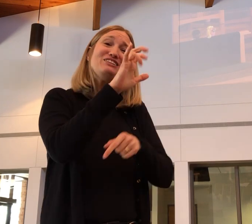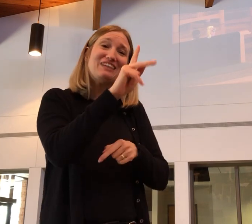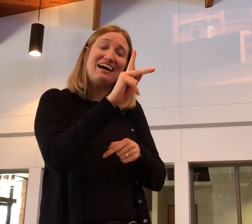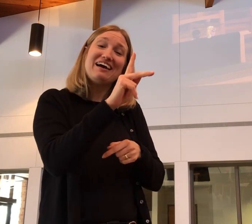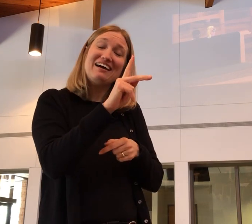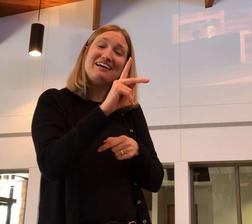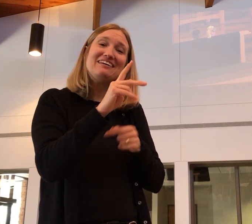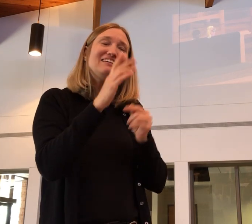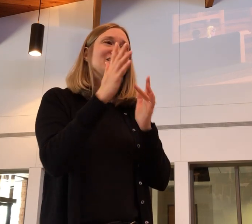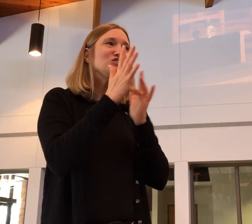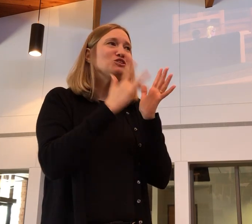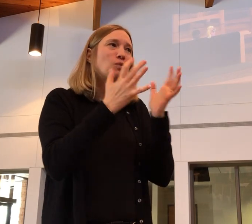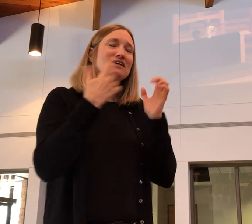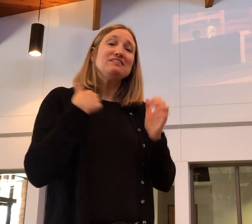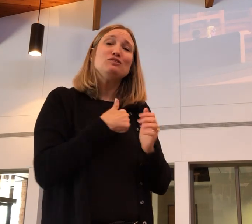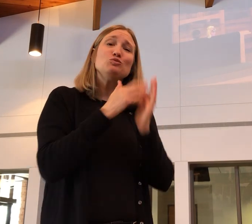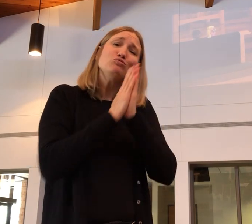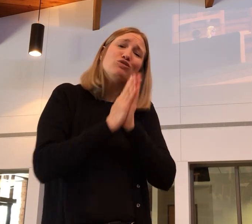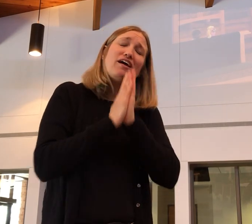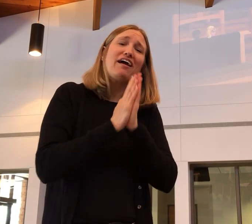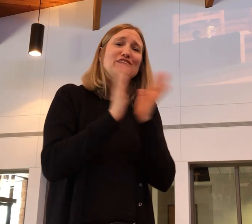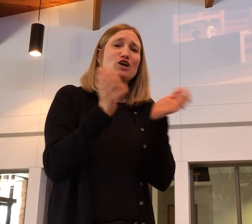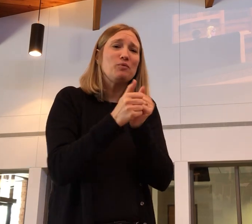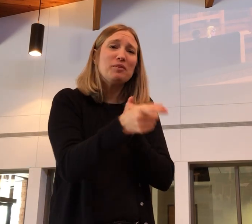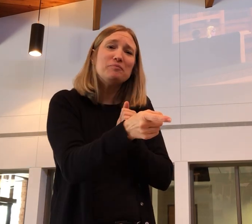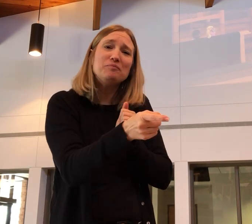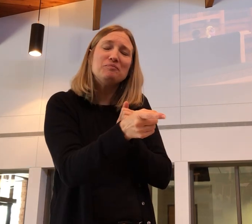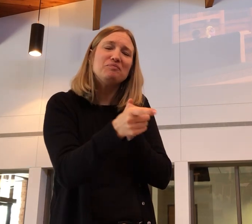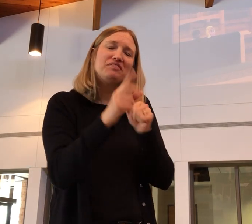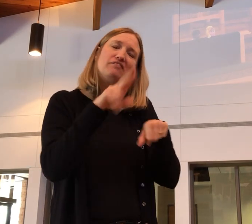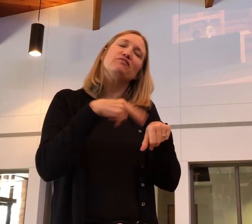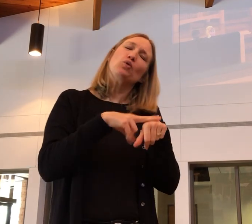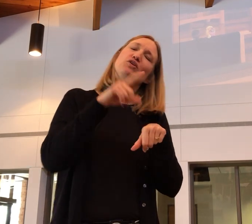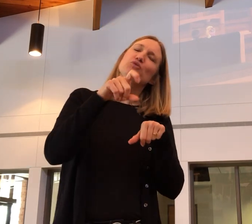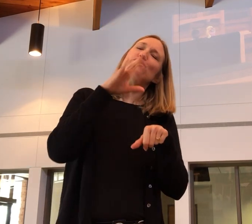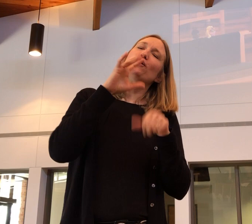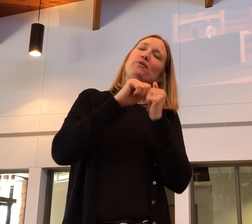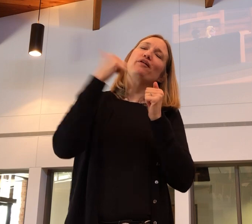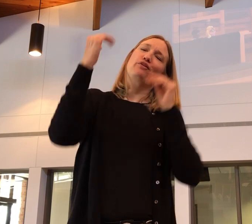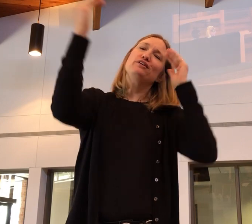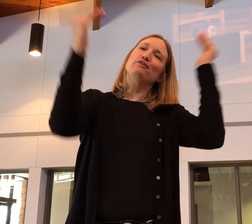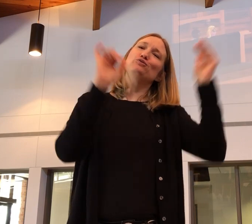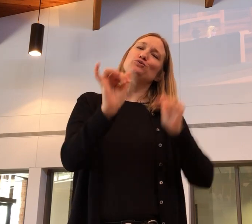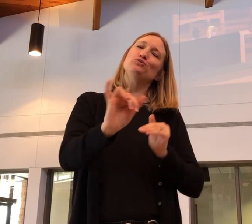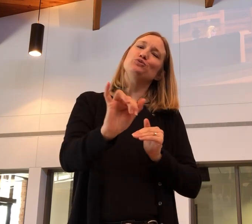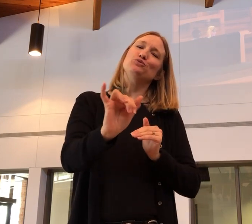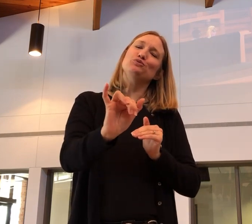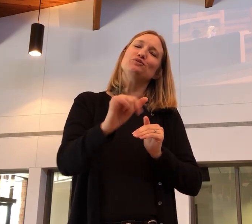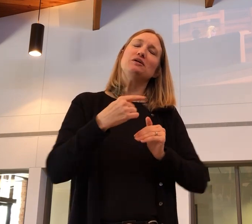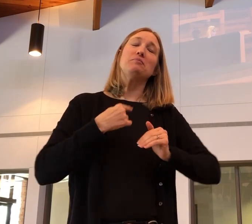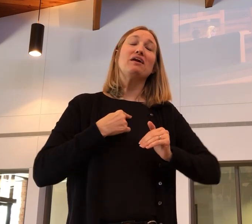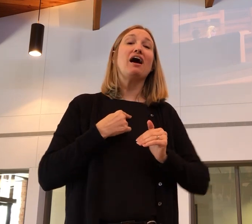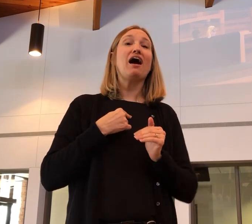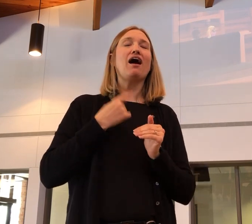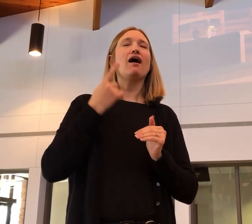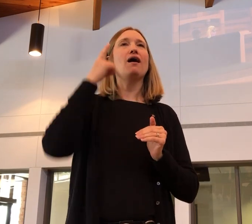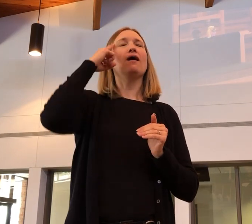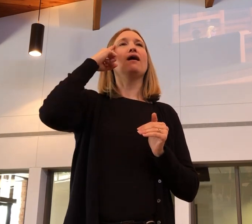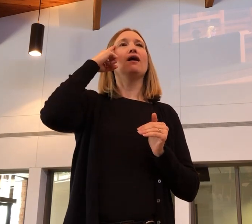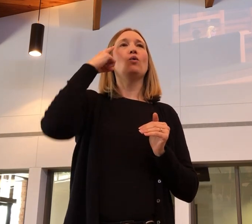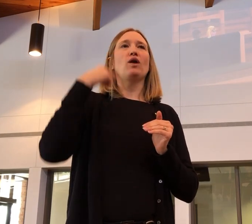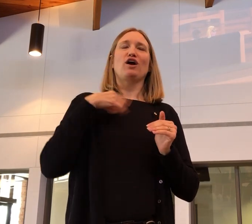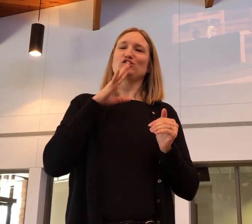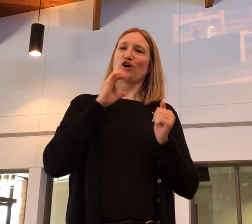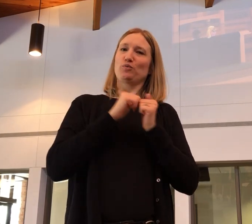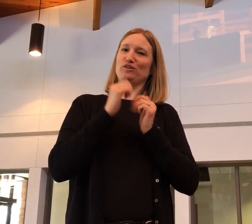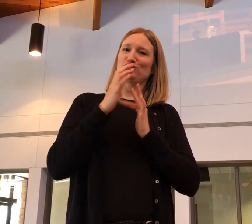to pray and to talk with him. Of course, we should talk to other adults too, but I have always found that when I talk to